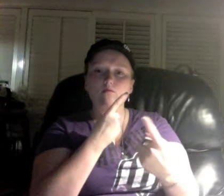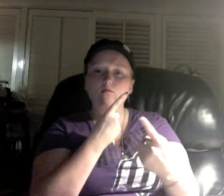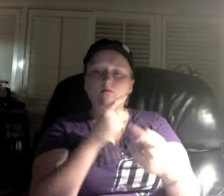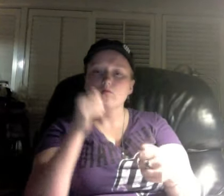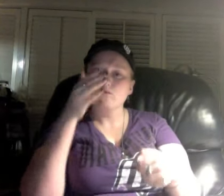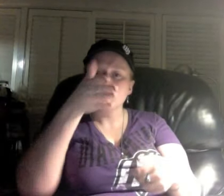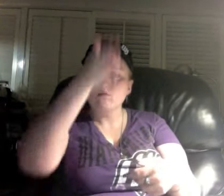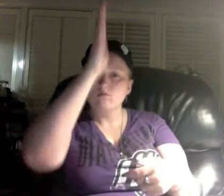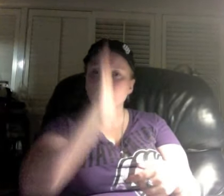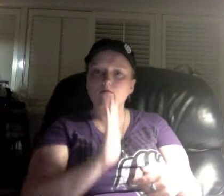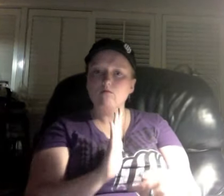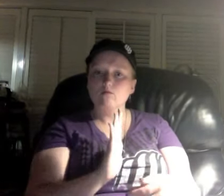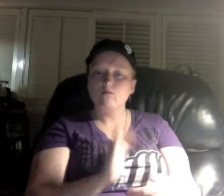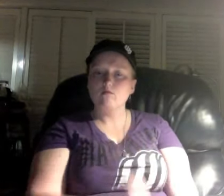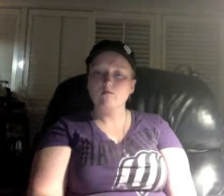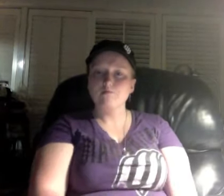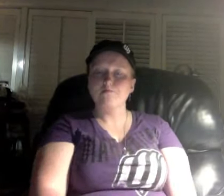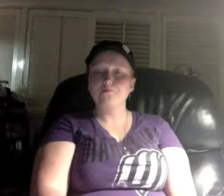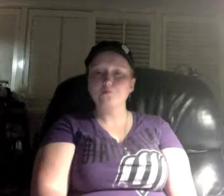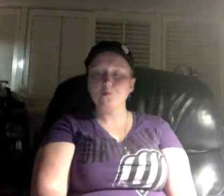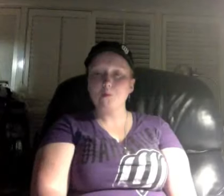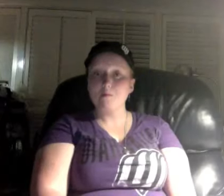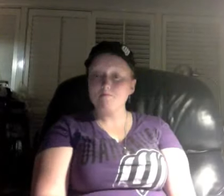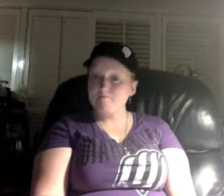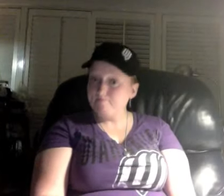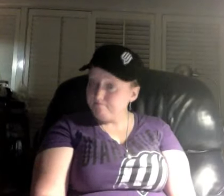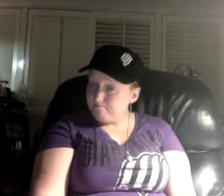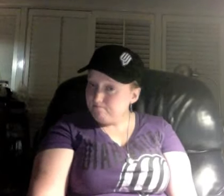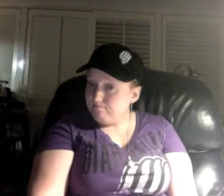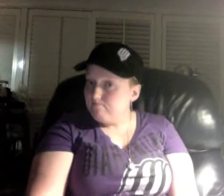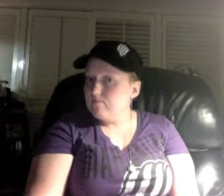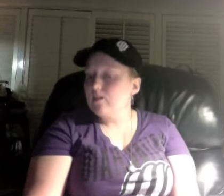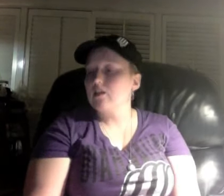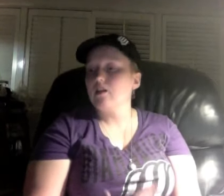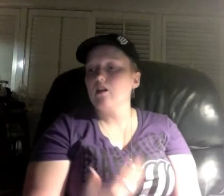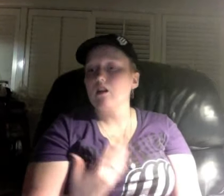And so I have probably about 30 kids, ages 5 to 11, following me out the door.